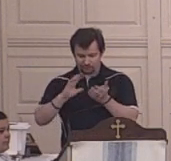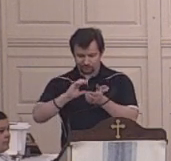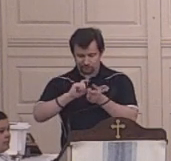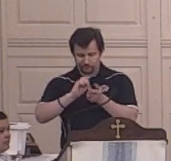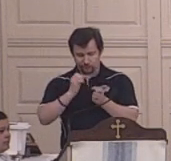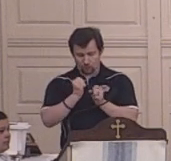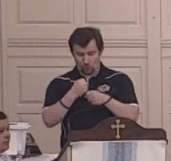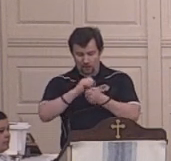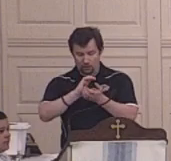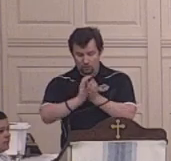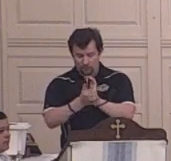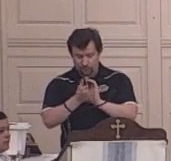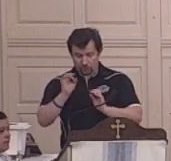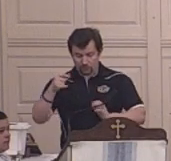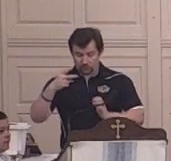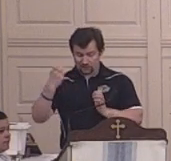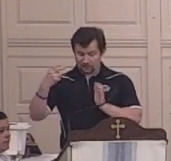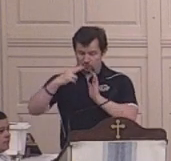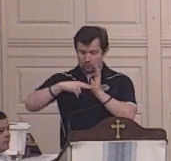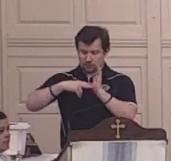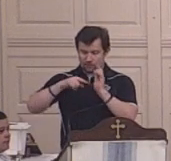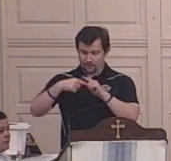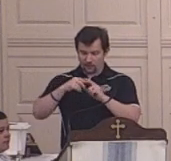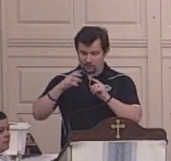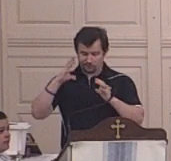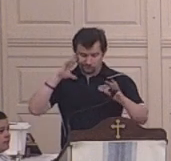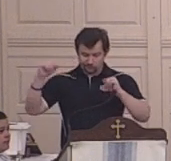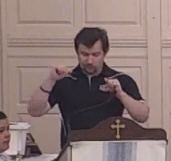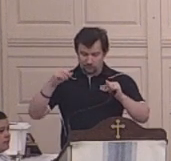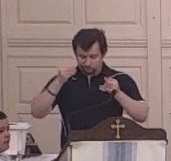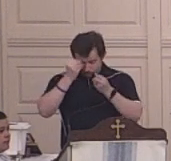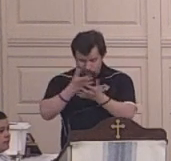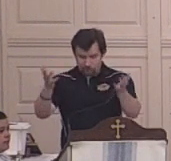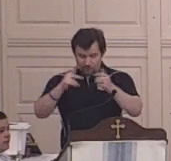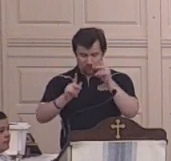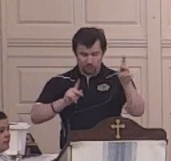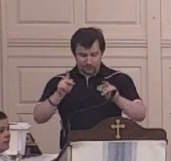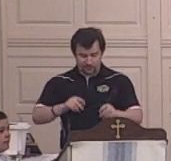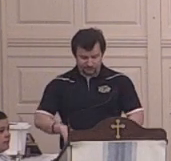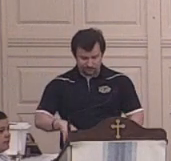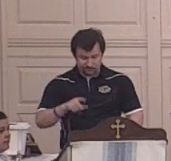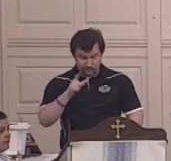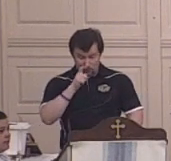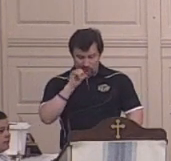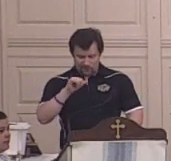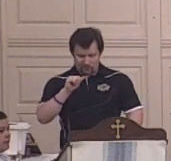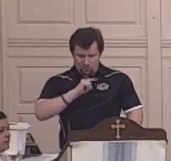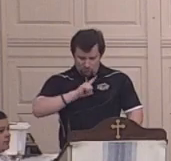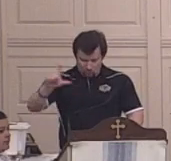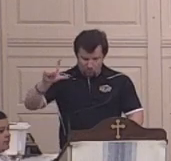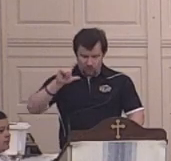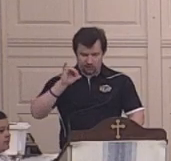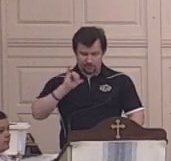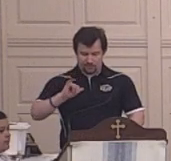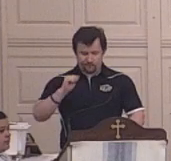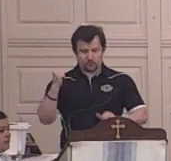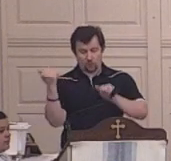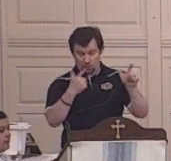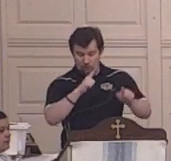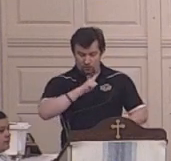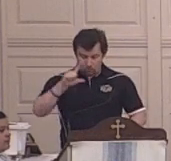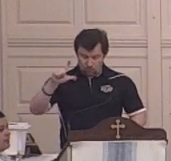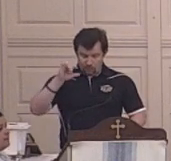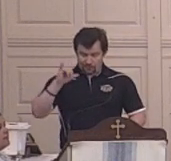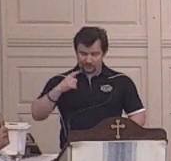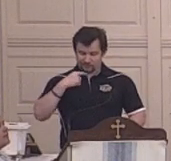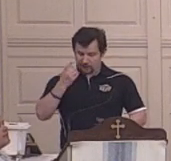Taking the book of the covenant, he read it aloud to the people, who answered, "All that